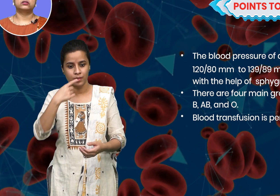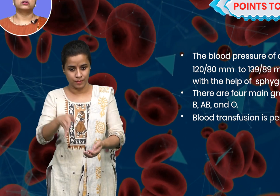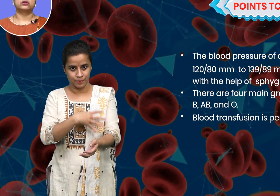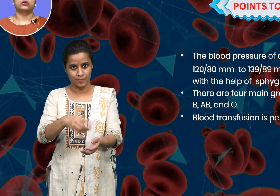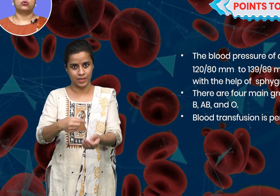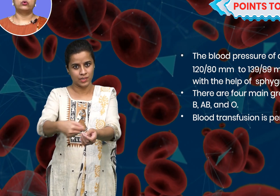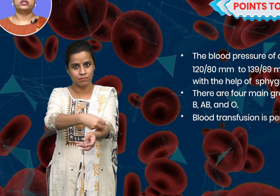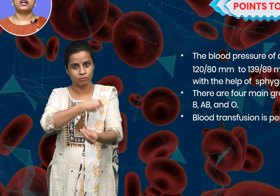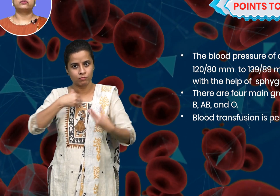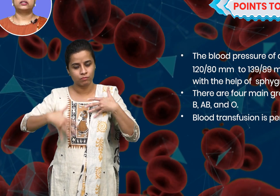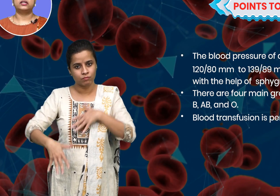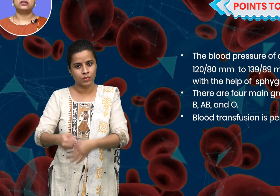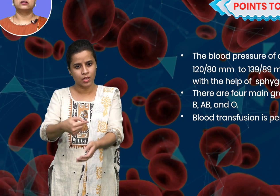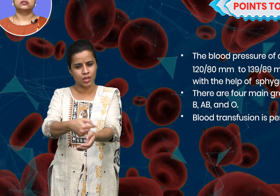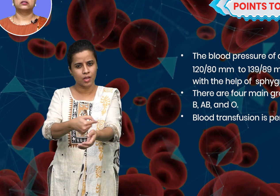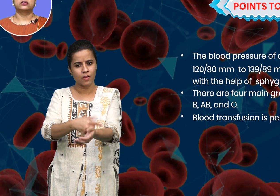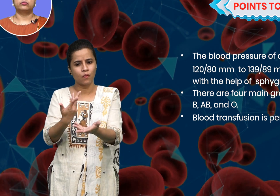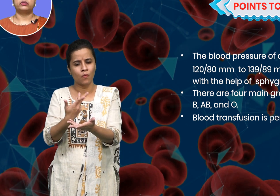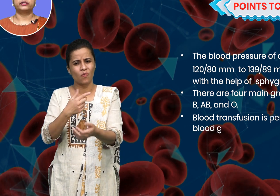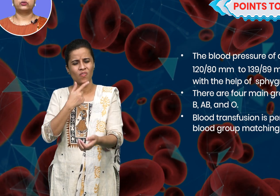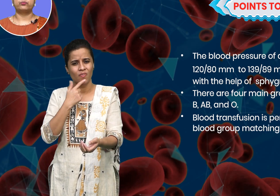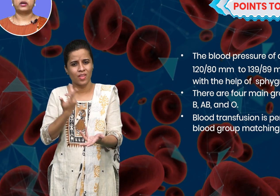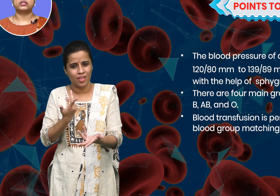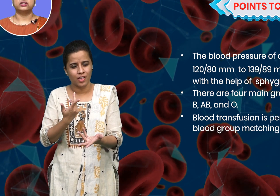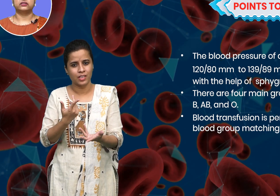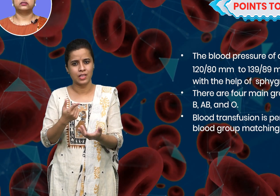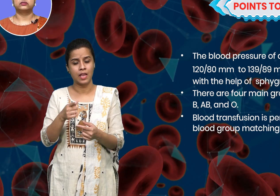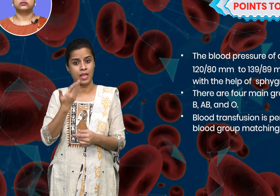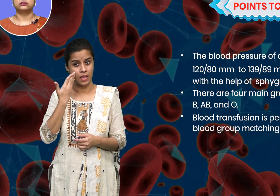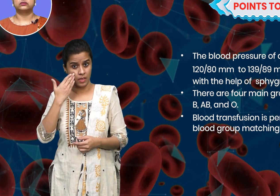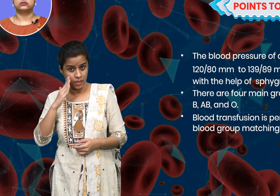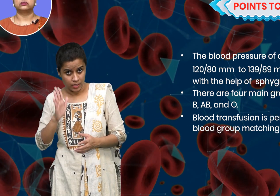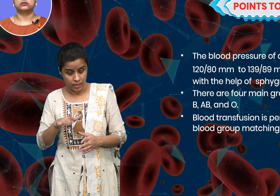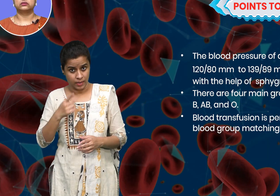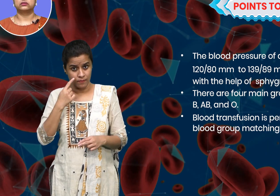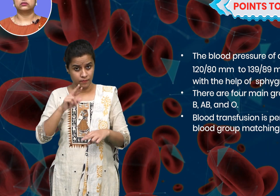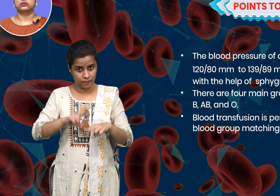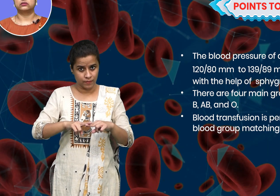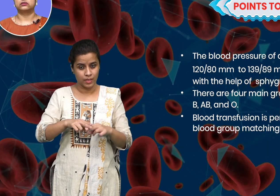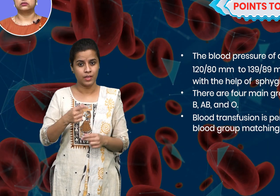performed only after the blood group matching.